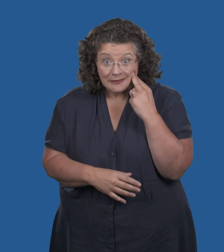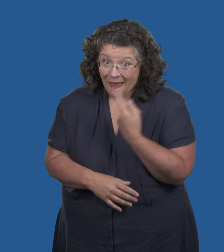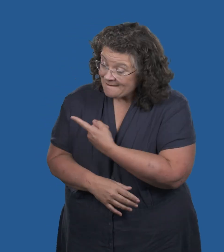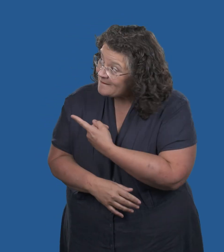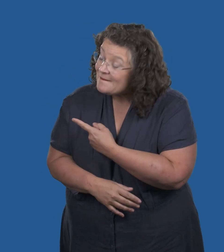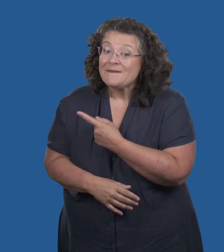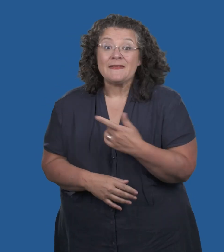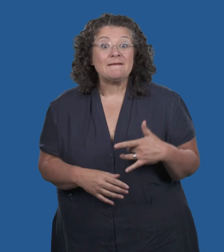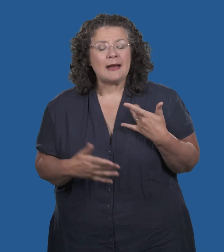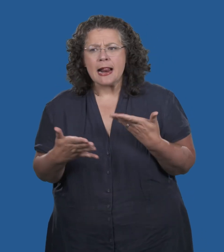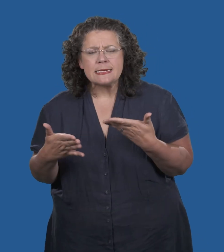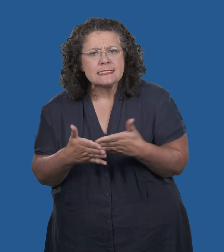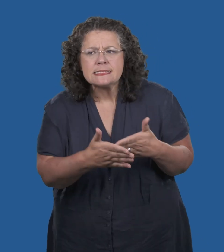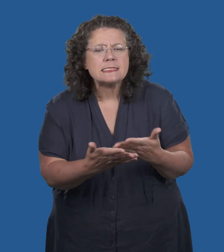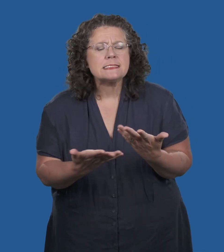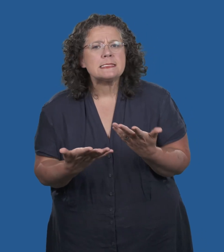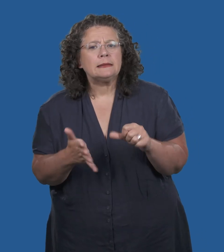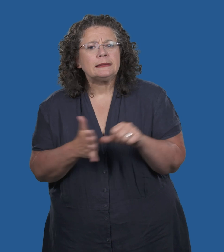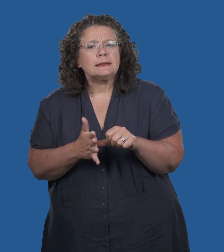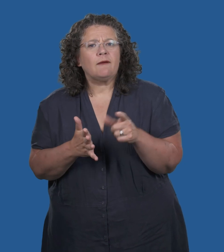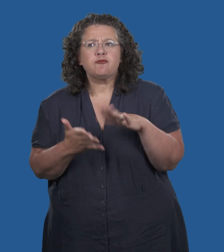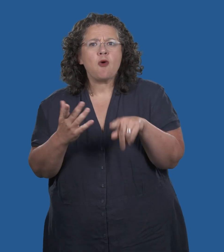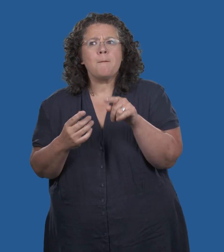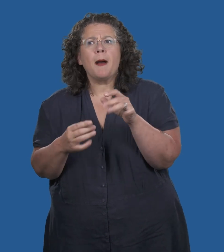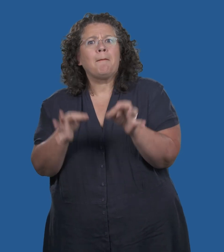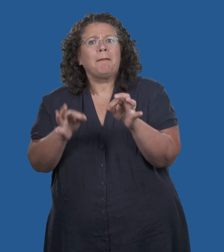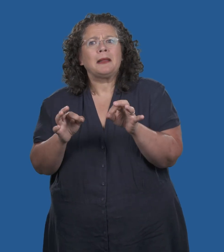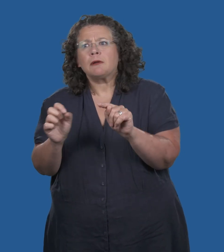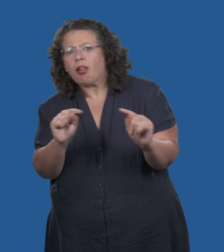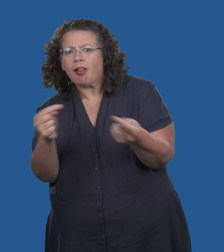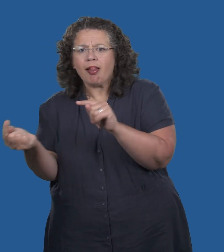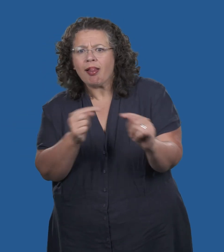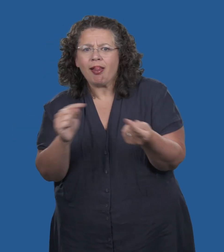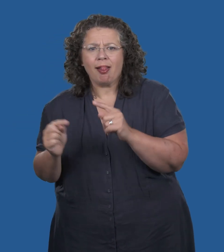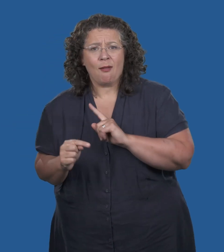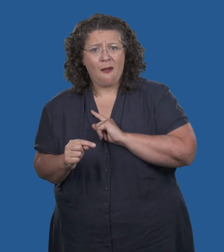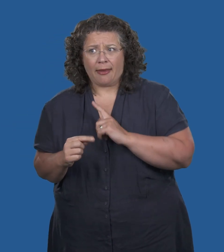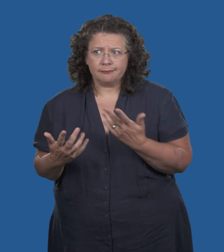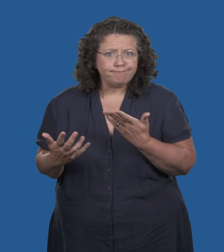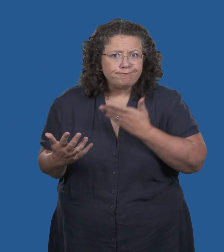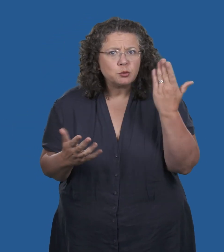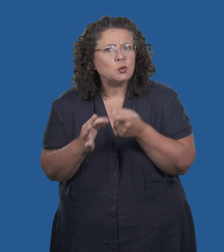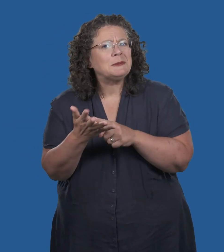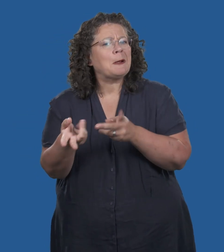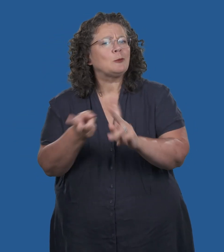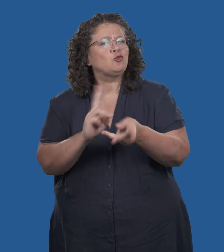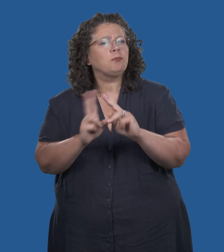Denisa is deaf, and she feels excluded from political hustings because without a BSL